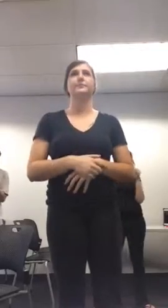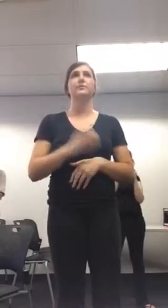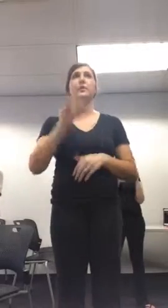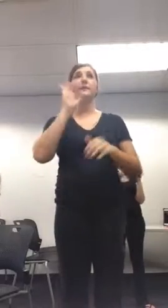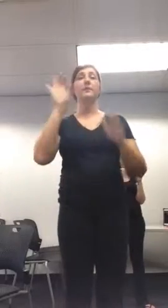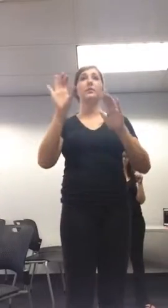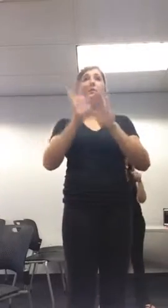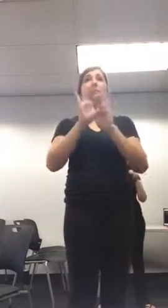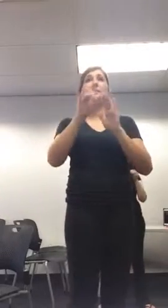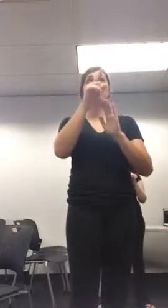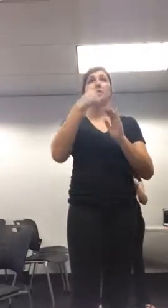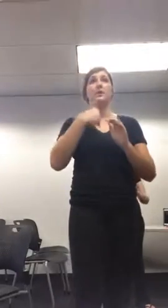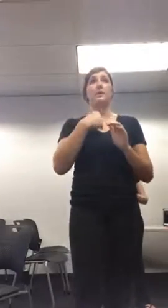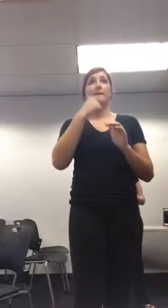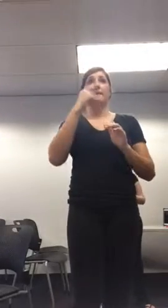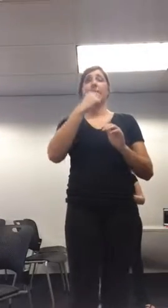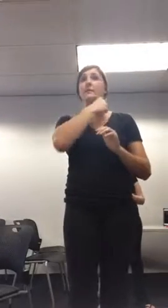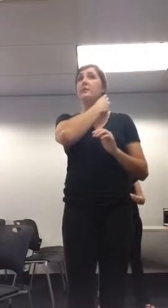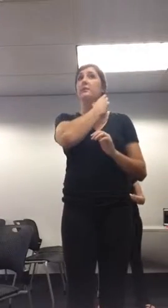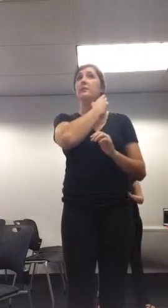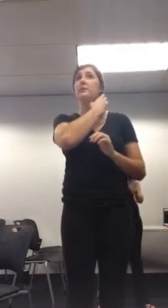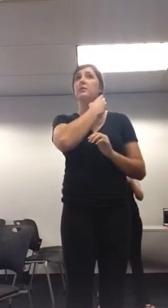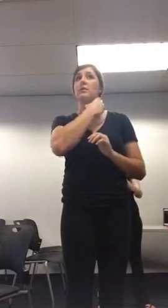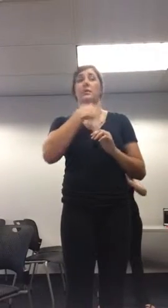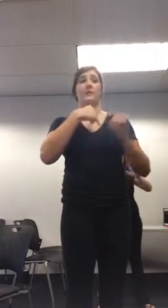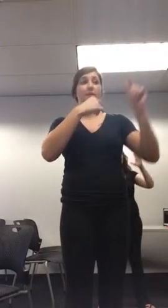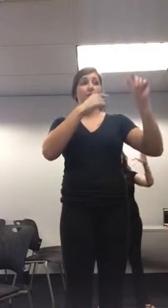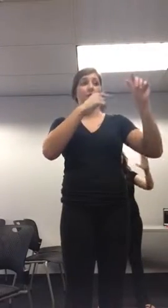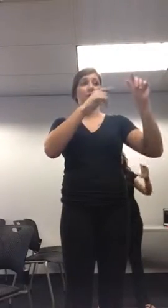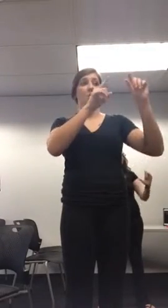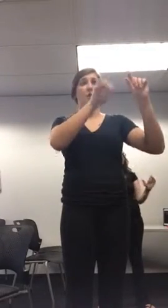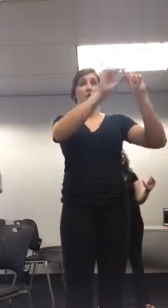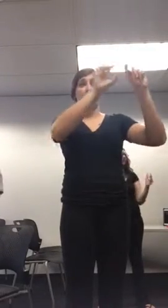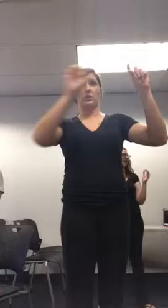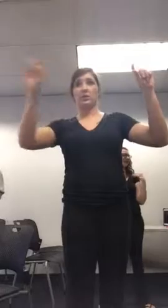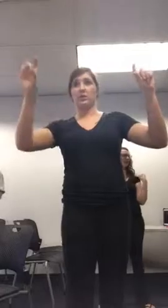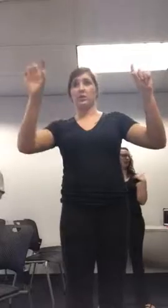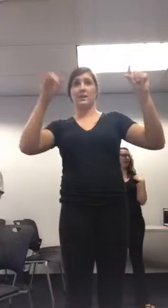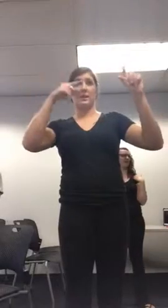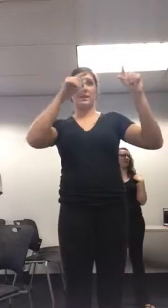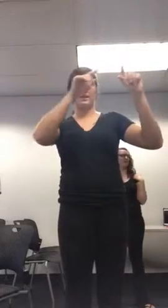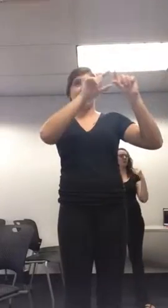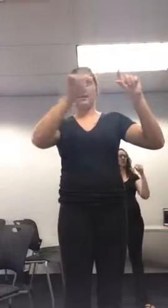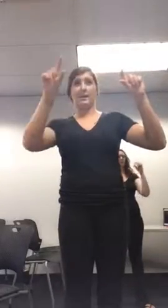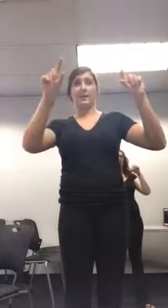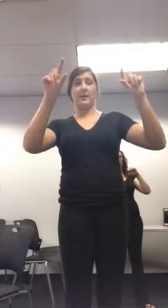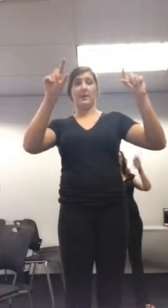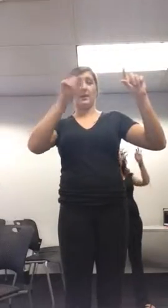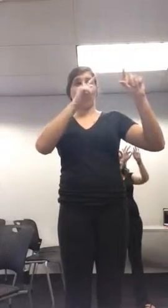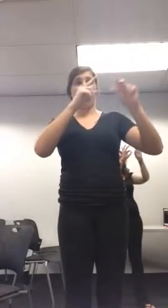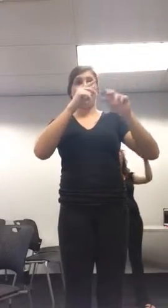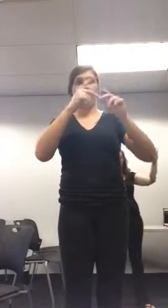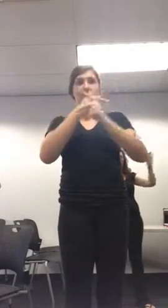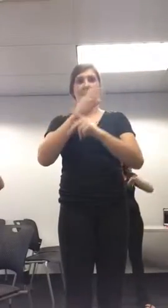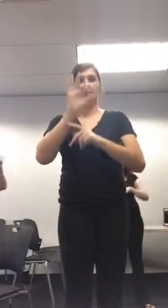we see that we have 1 times 9. 1 row of